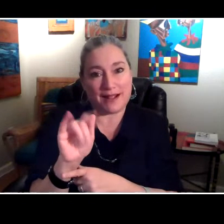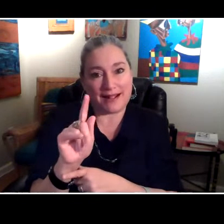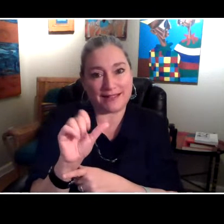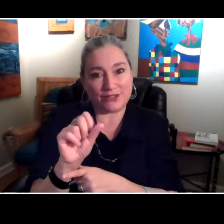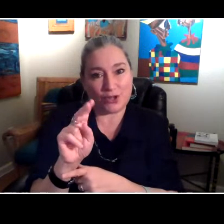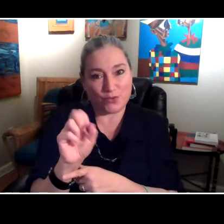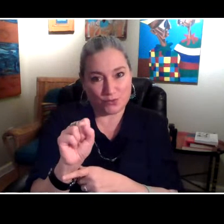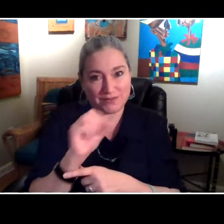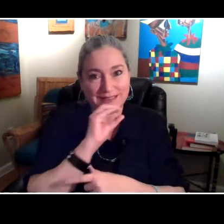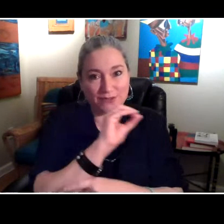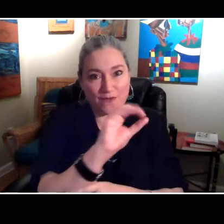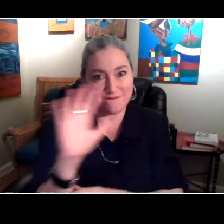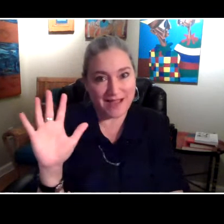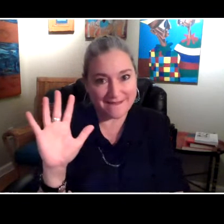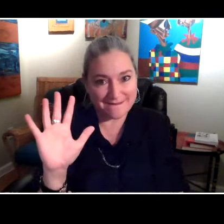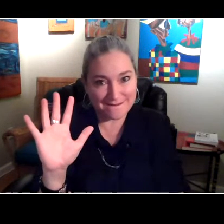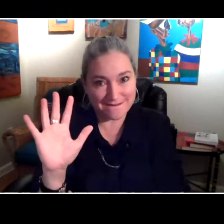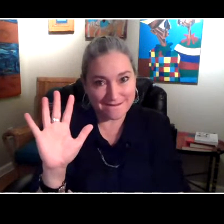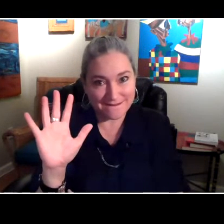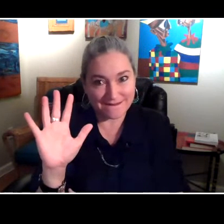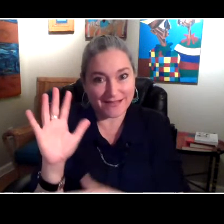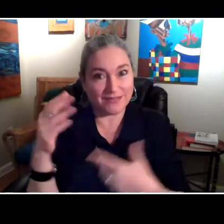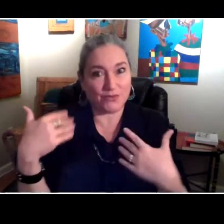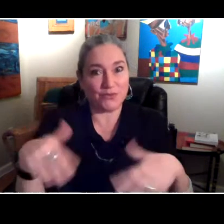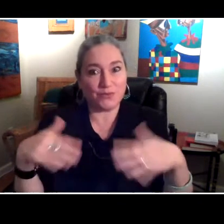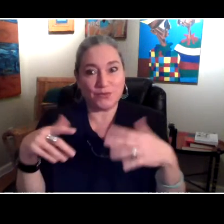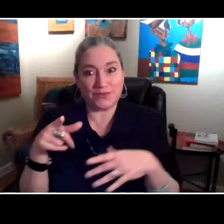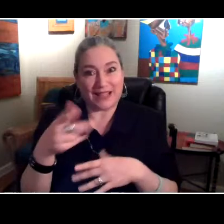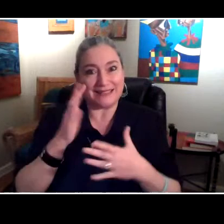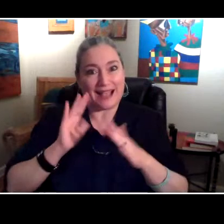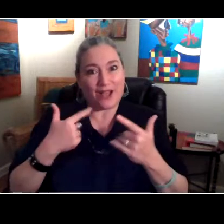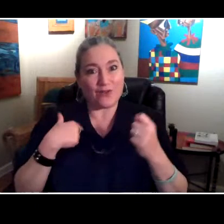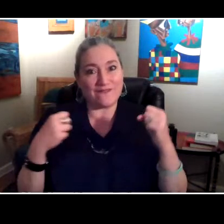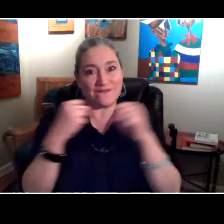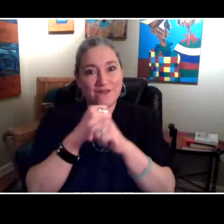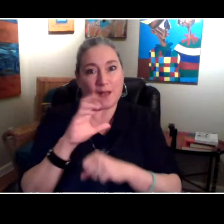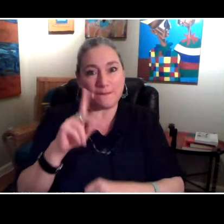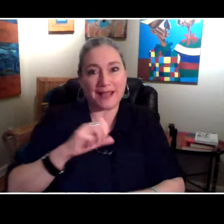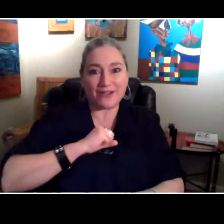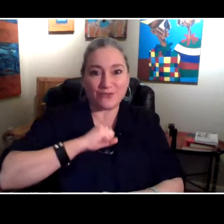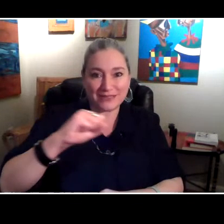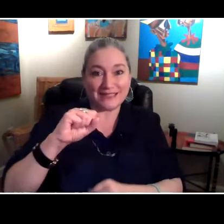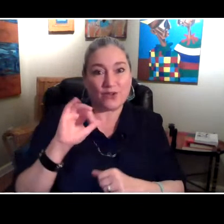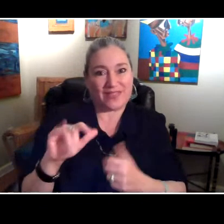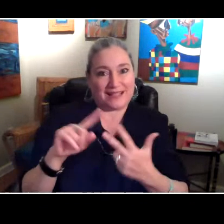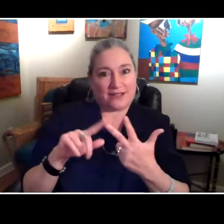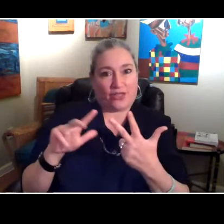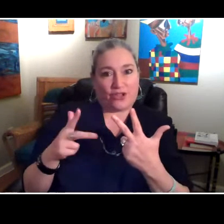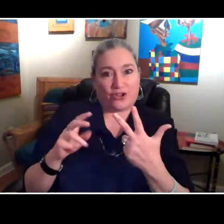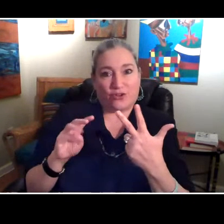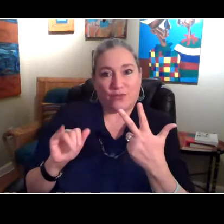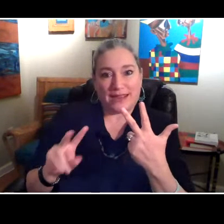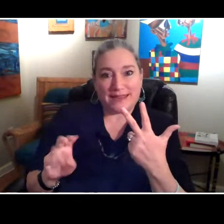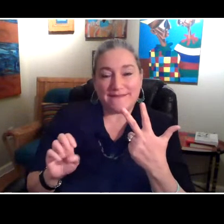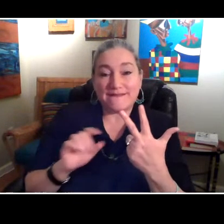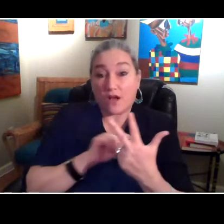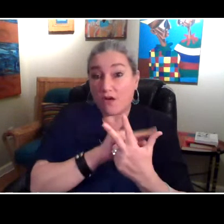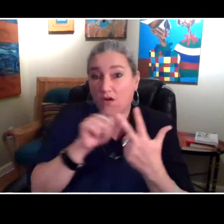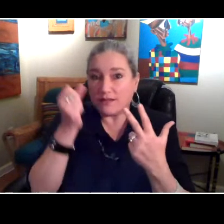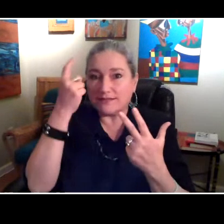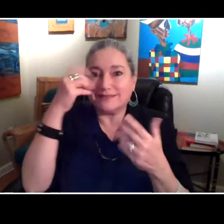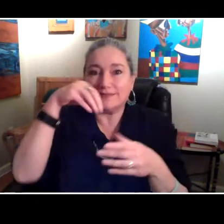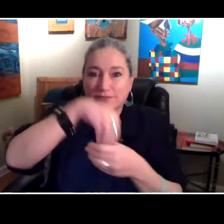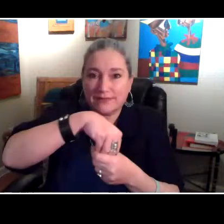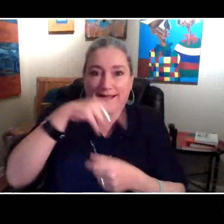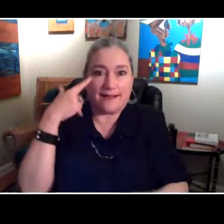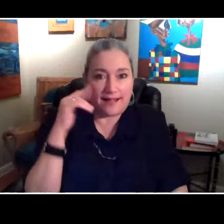are included to provide support around language milestones for deaf babies from 0 to 5. These